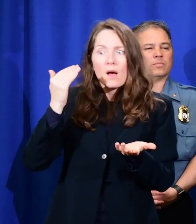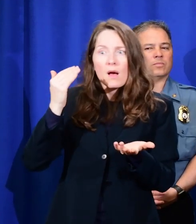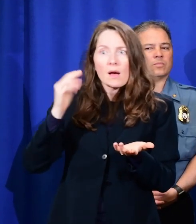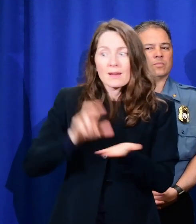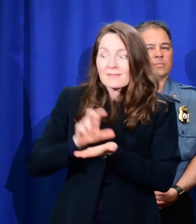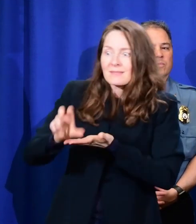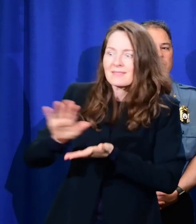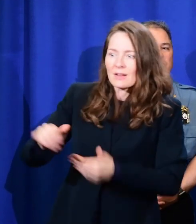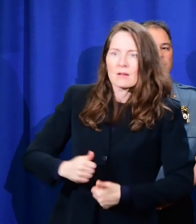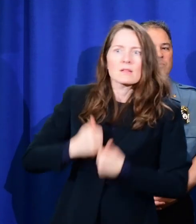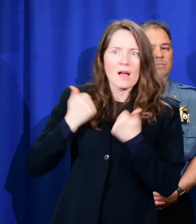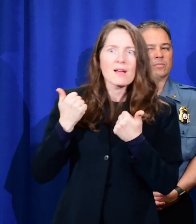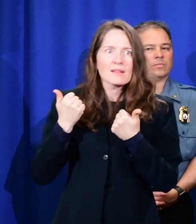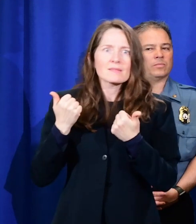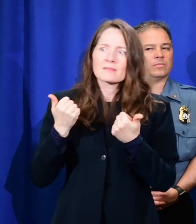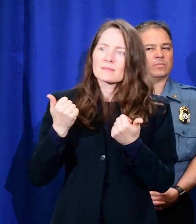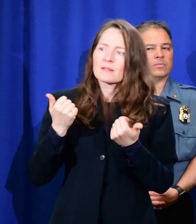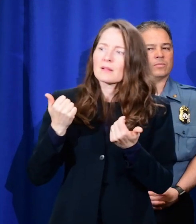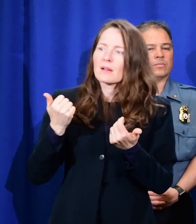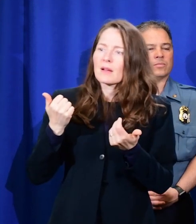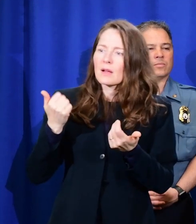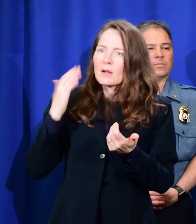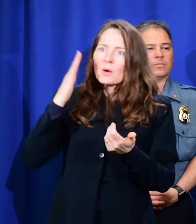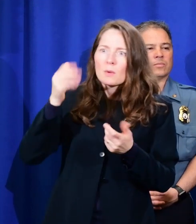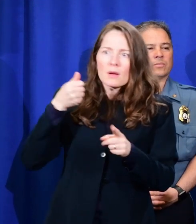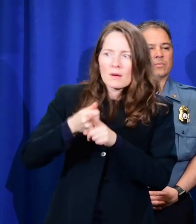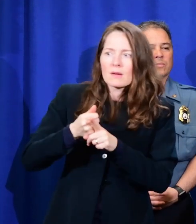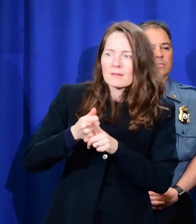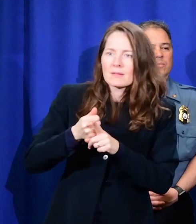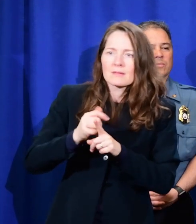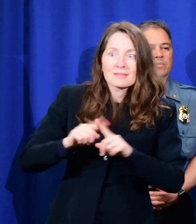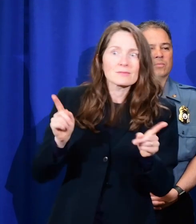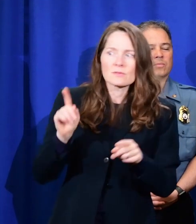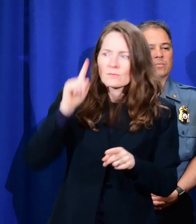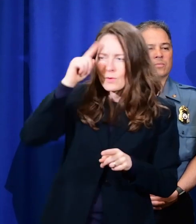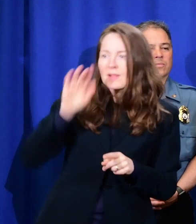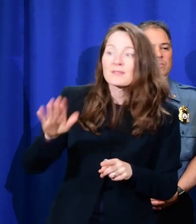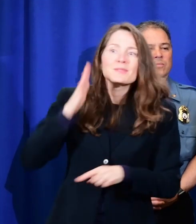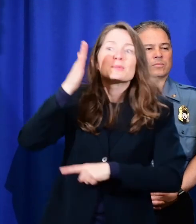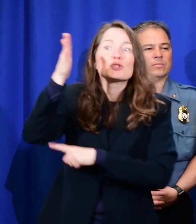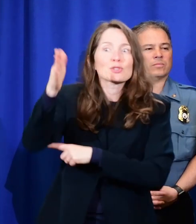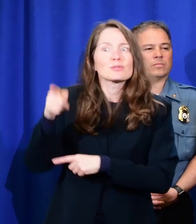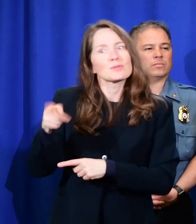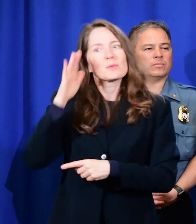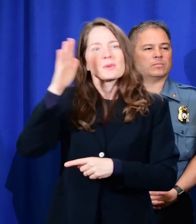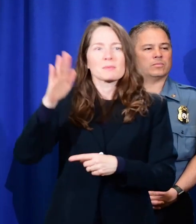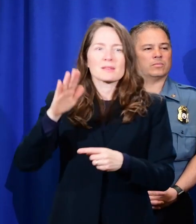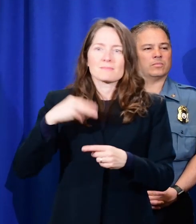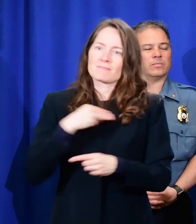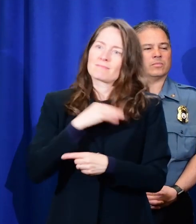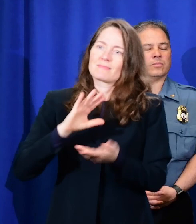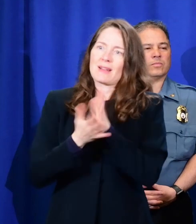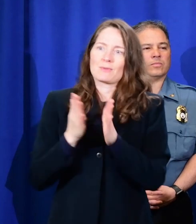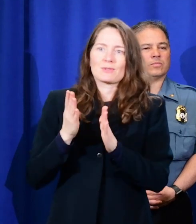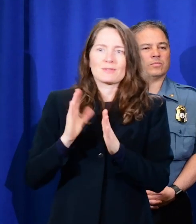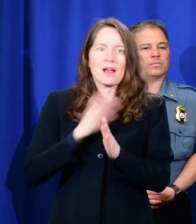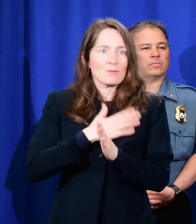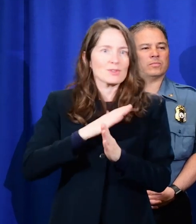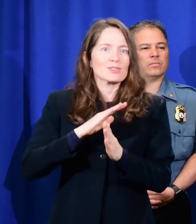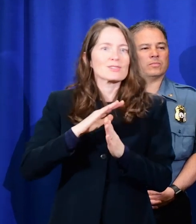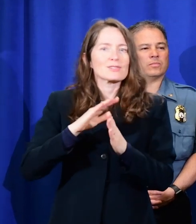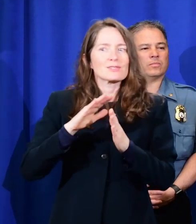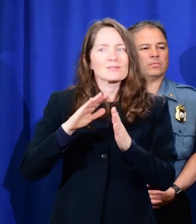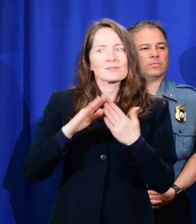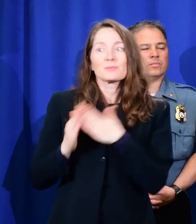truly makes us successful. And I just want to say thank you to Executive Ball and to all of our executive committee members at the